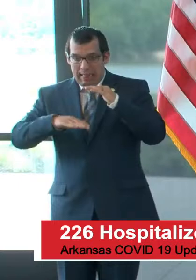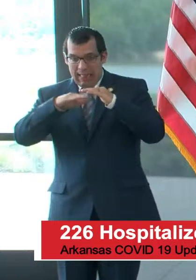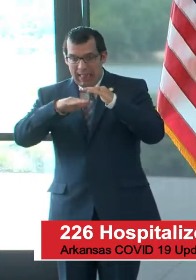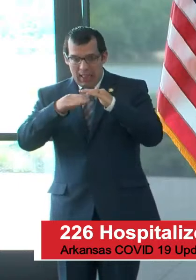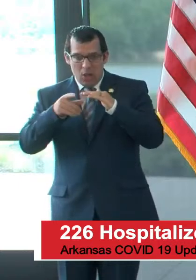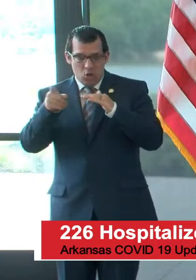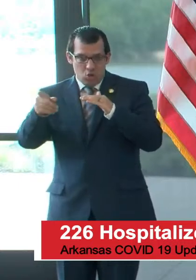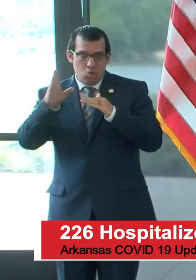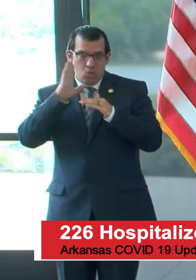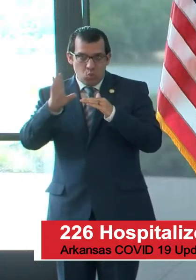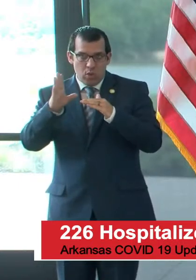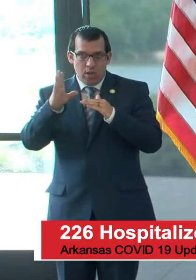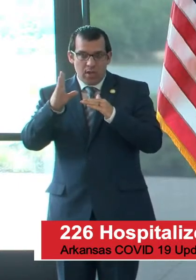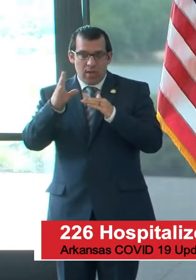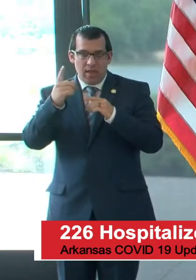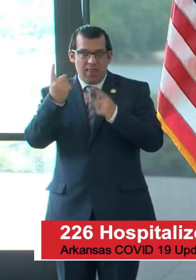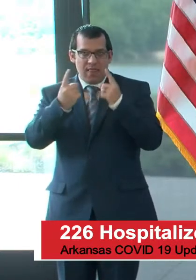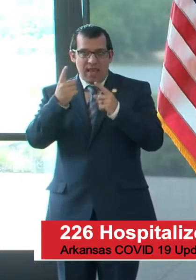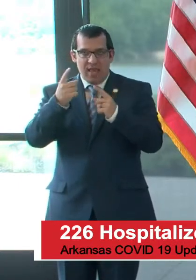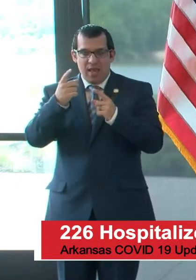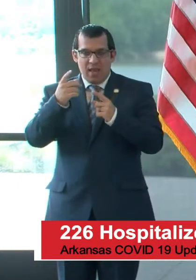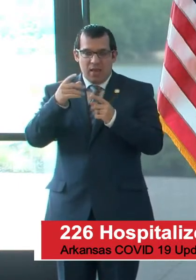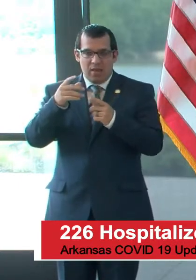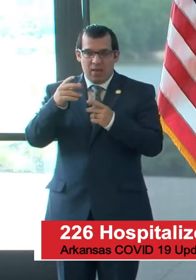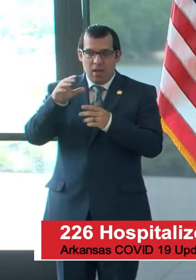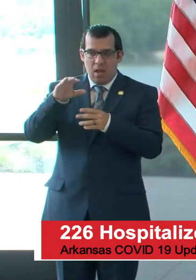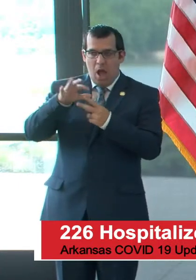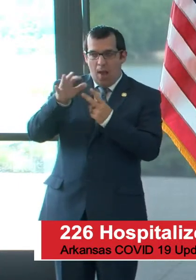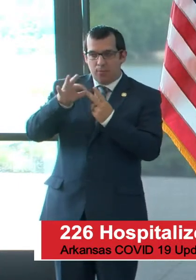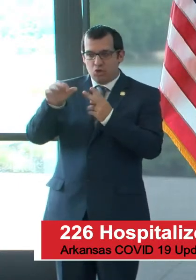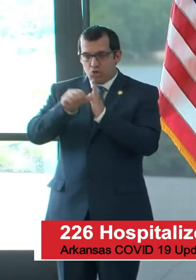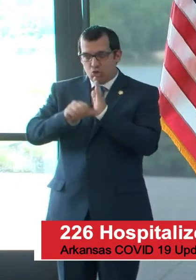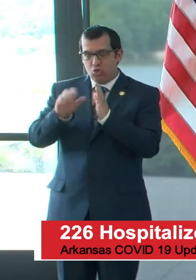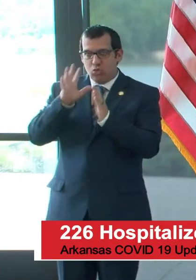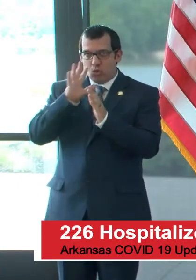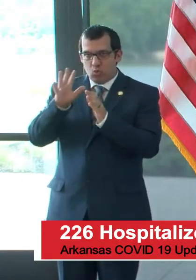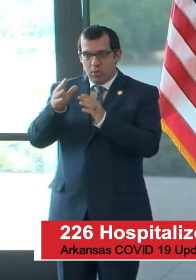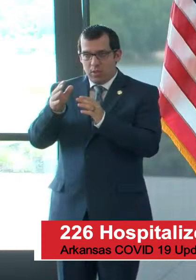cutting back on elective surgeries to compensate for that?